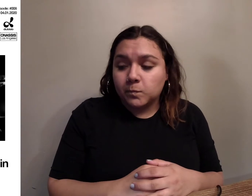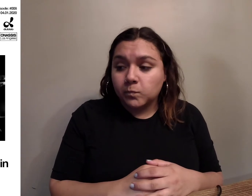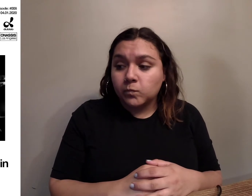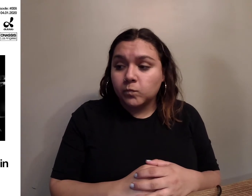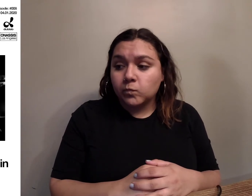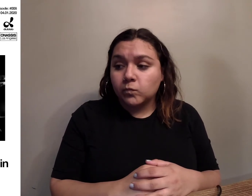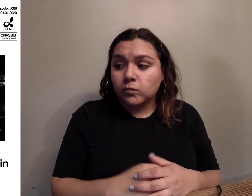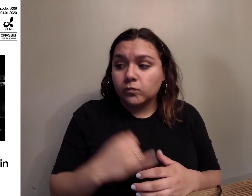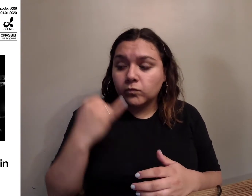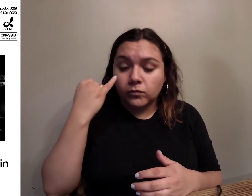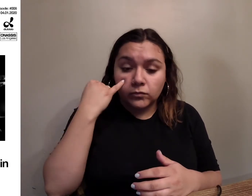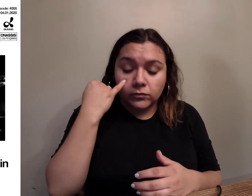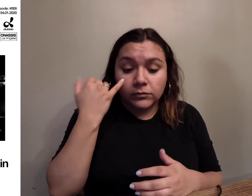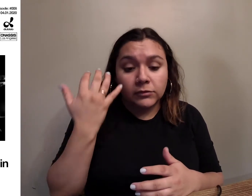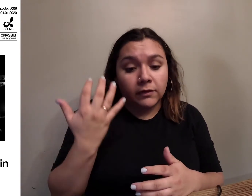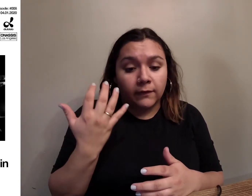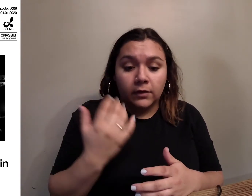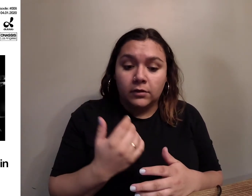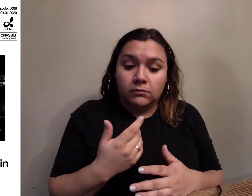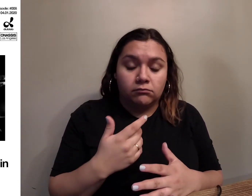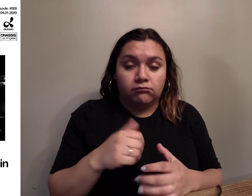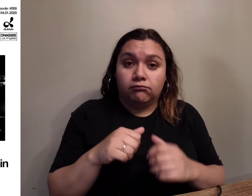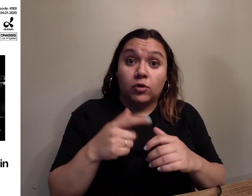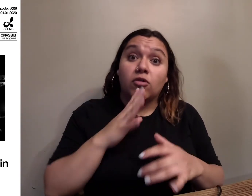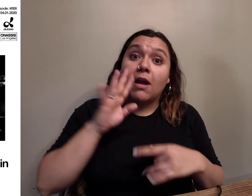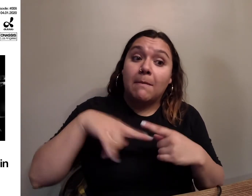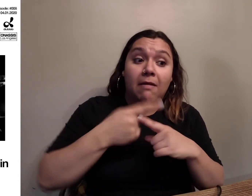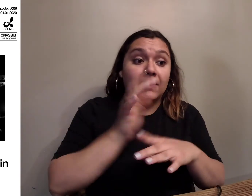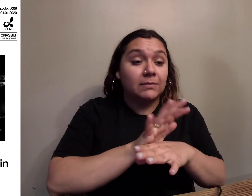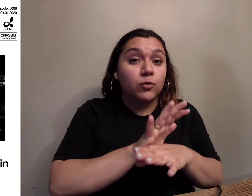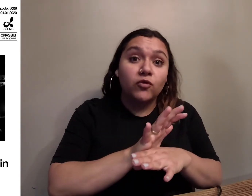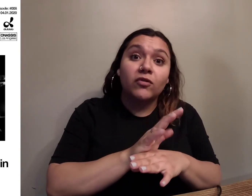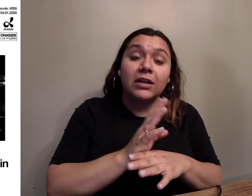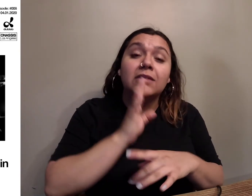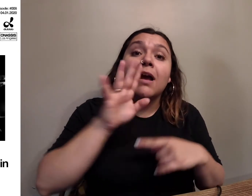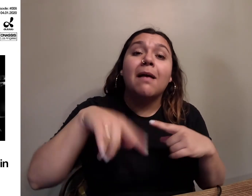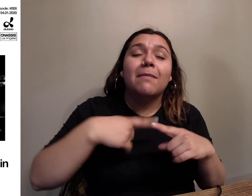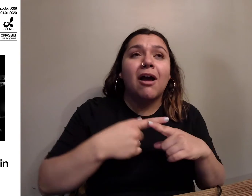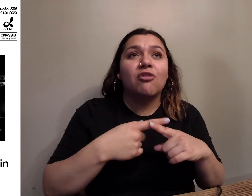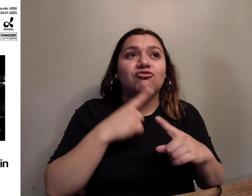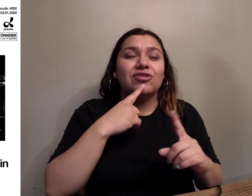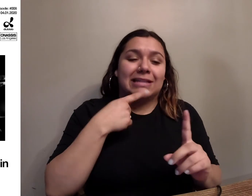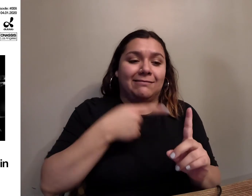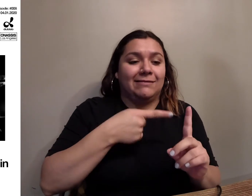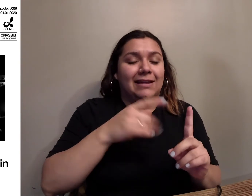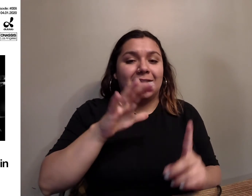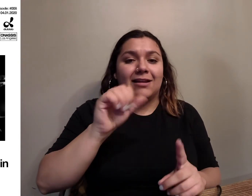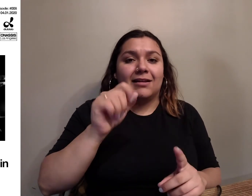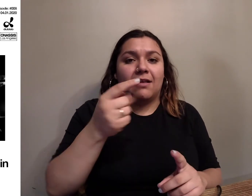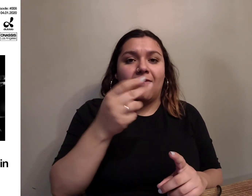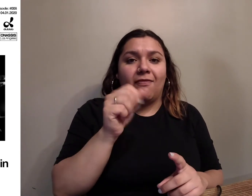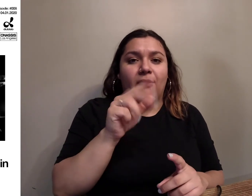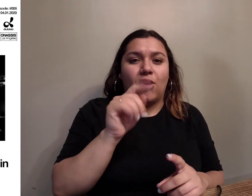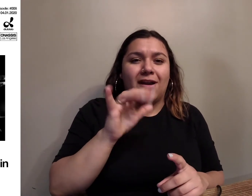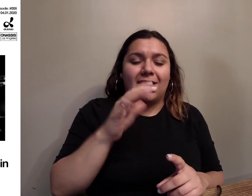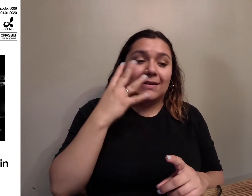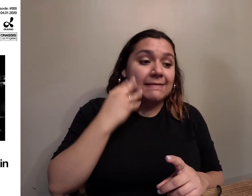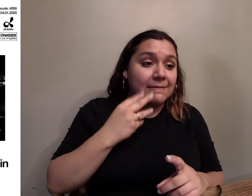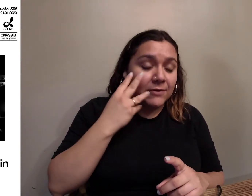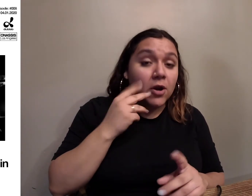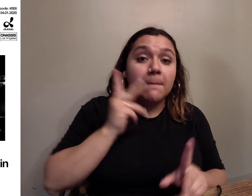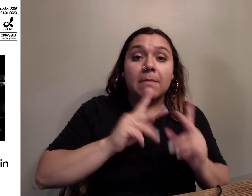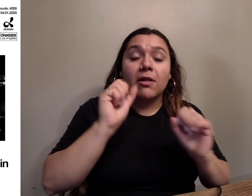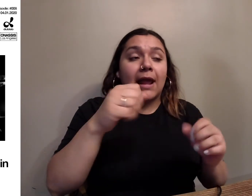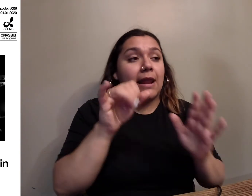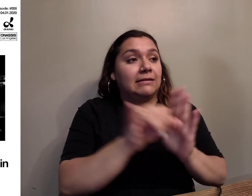kind of staying on message, that this movie is was a cathartic experience, and people can feel. They can identify